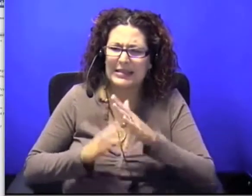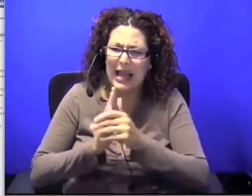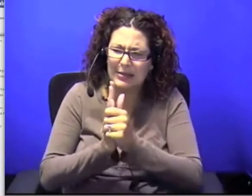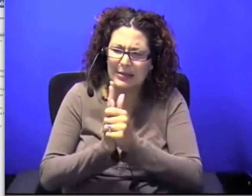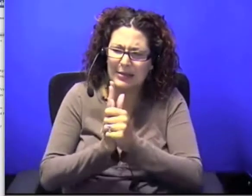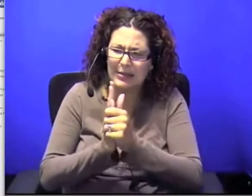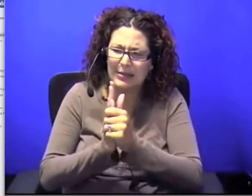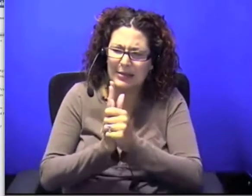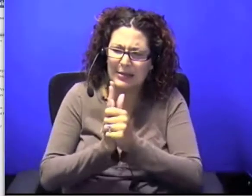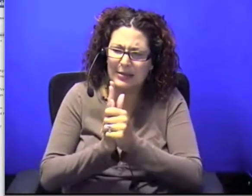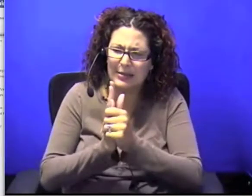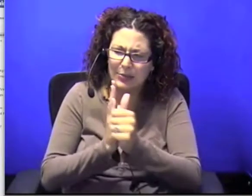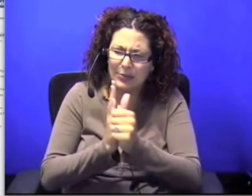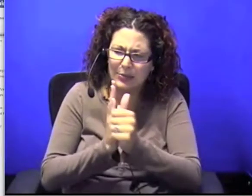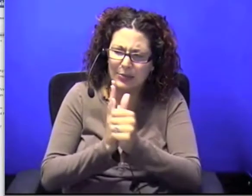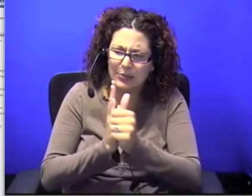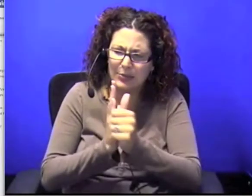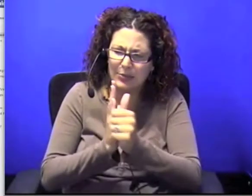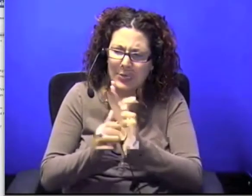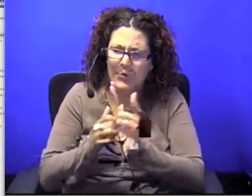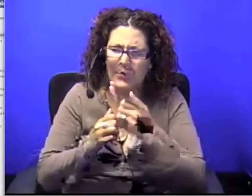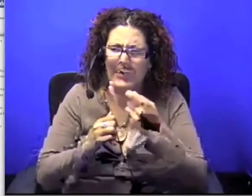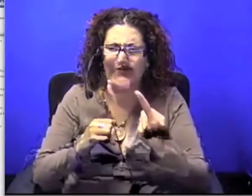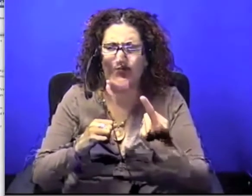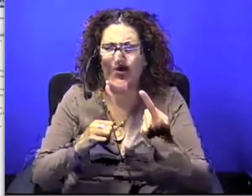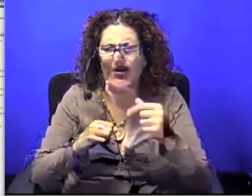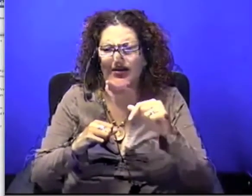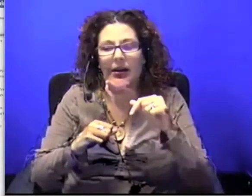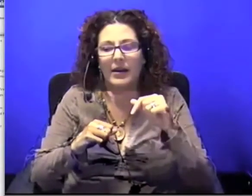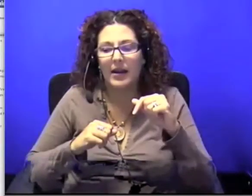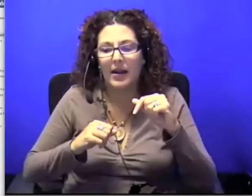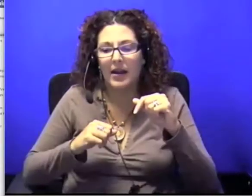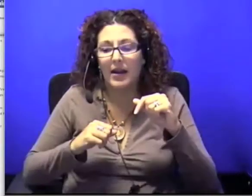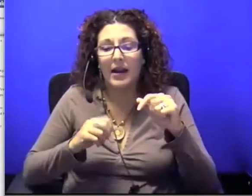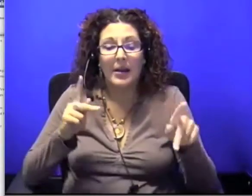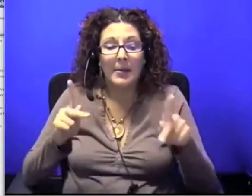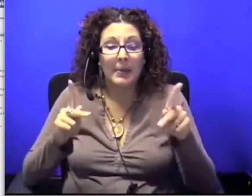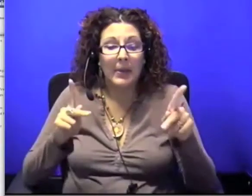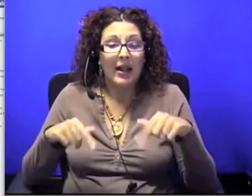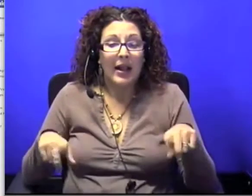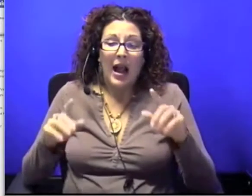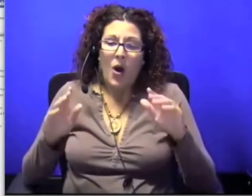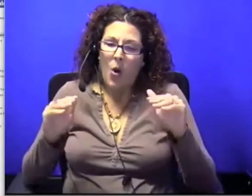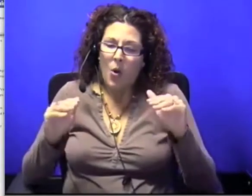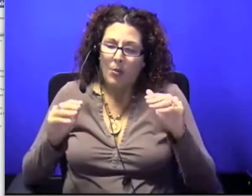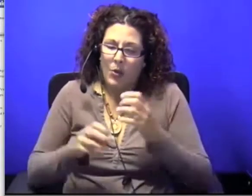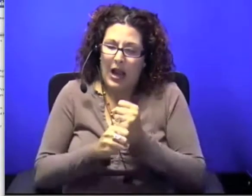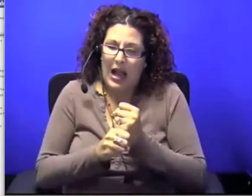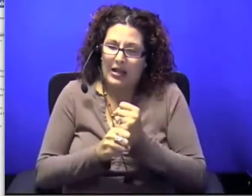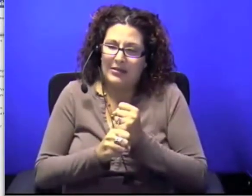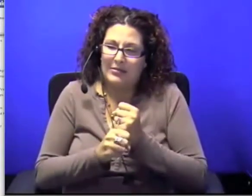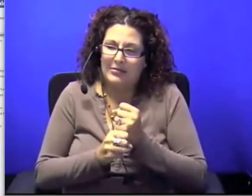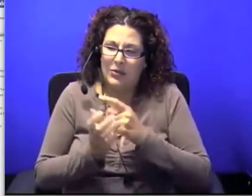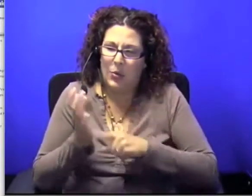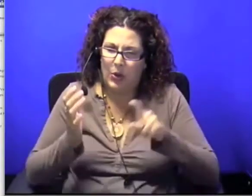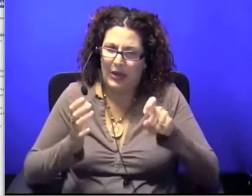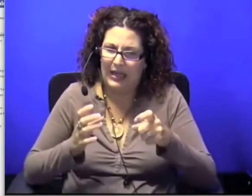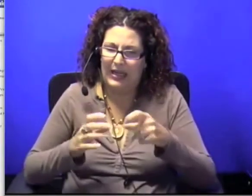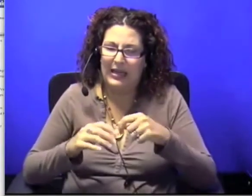business expertise that you've shared with everyone. Folks, I hope that you gathered from this what I've gathered from this. It is